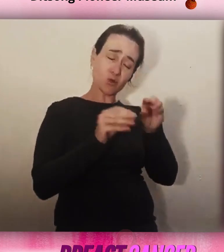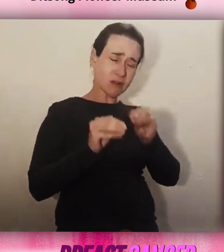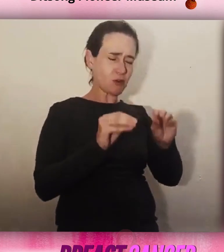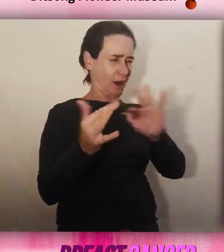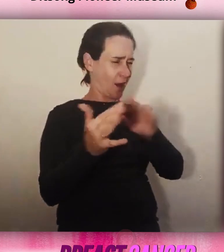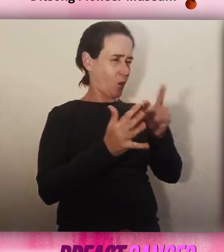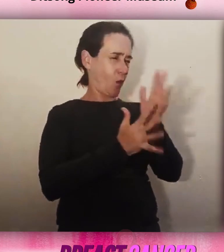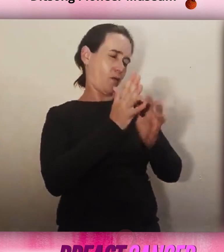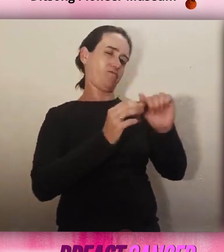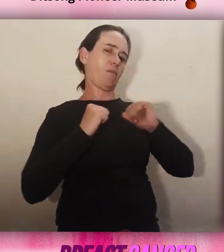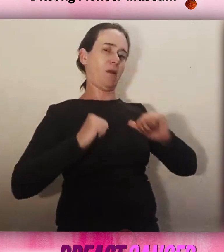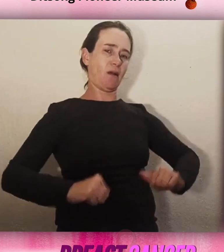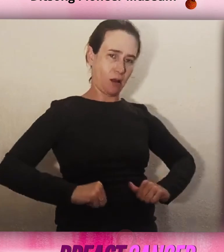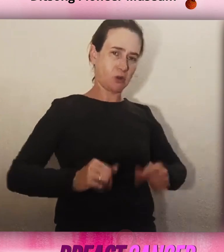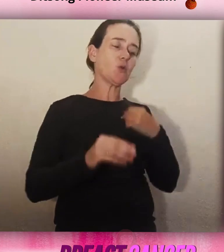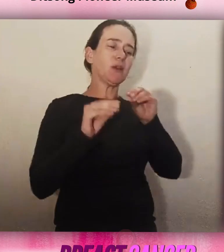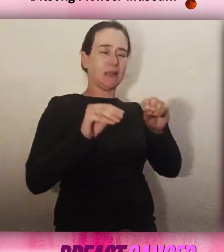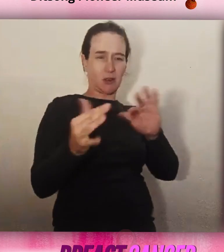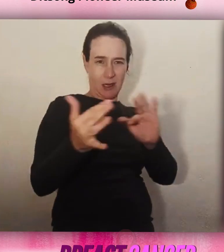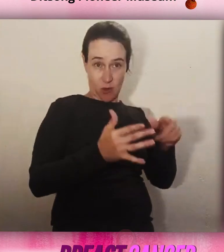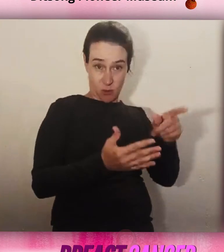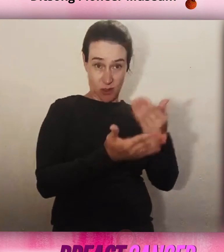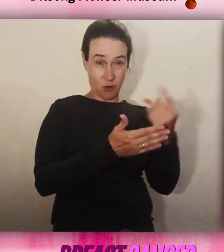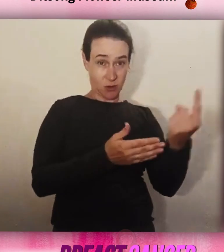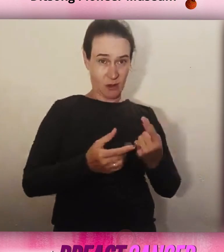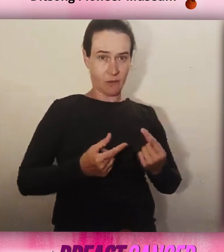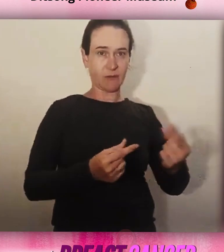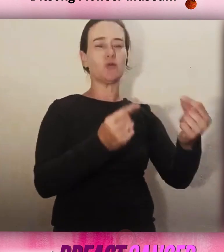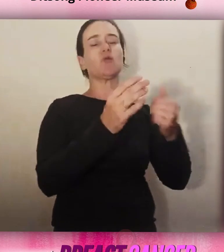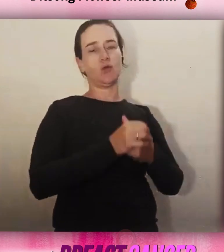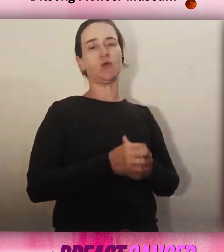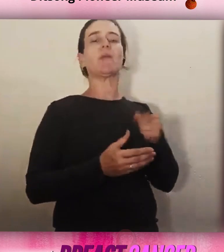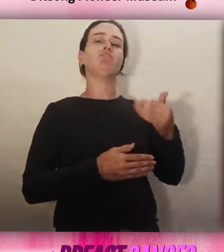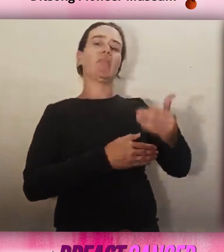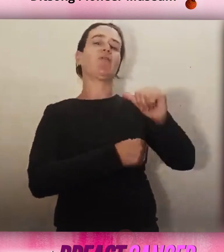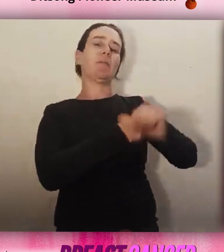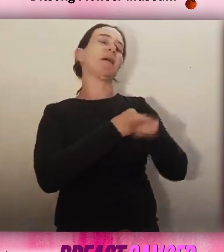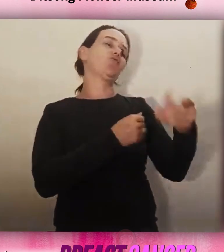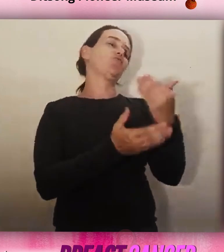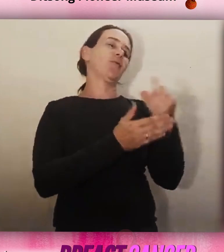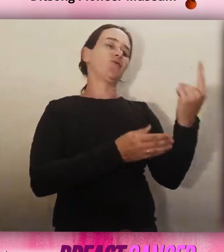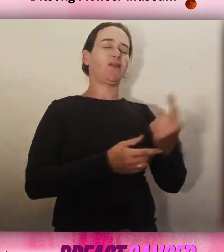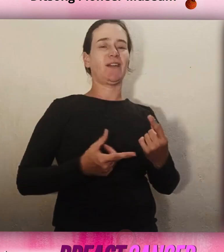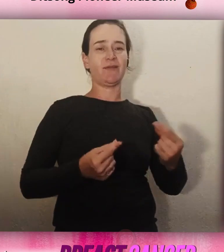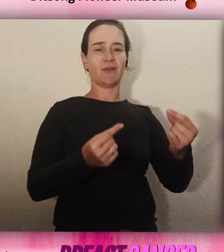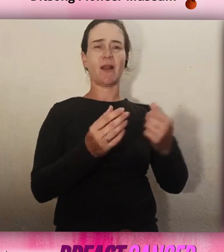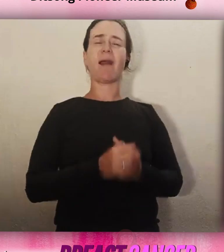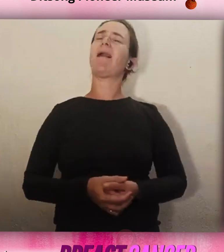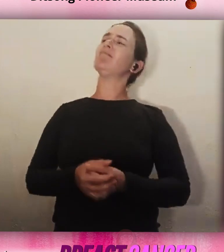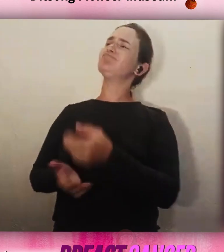health education, health education. Yeah. We teach you how to do it. Sorry, and then you're going to do it at home every month. Okay.